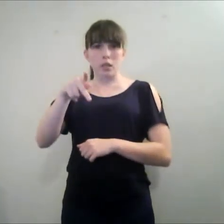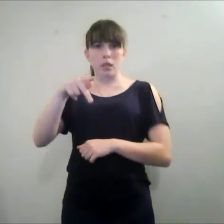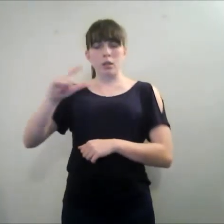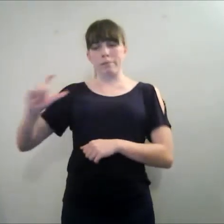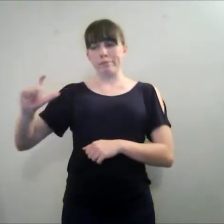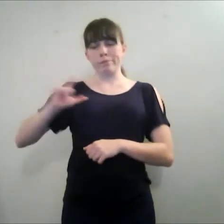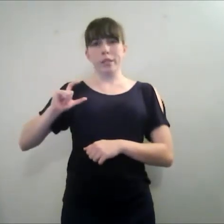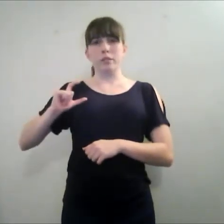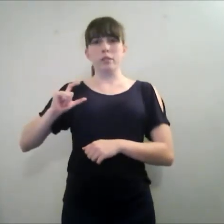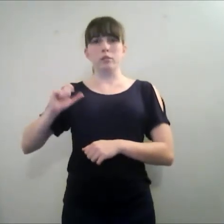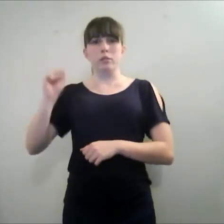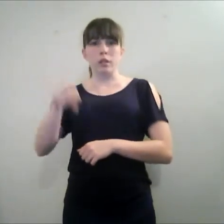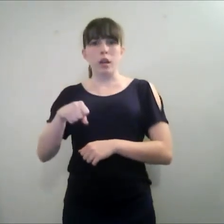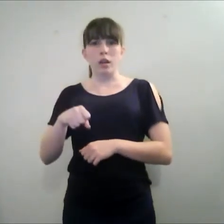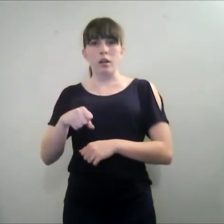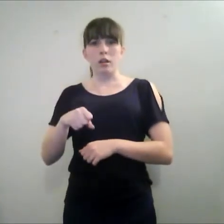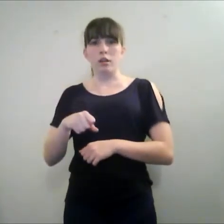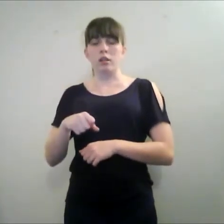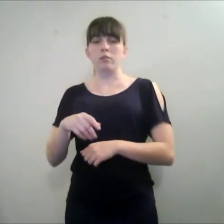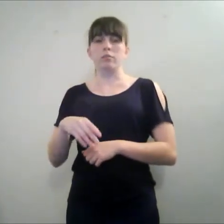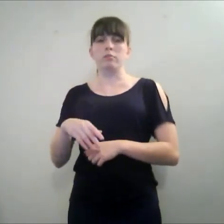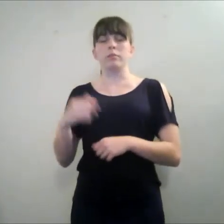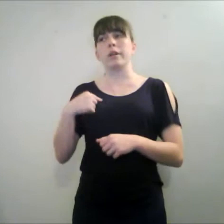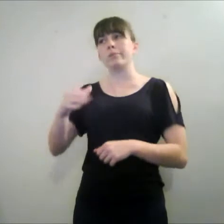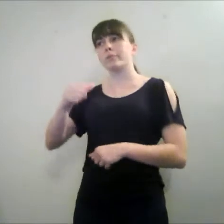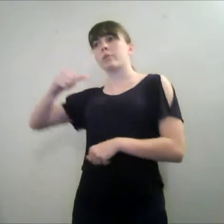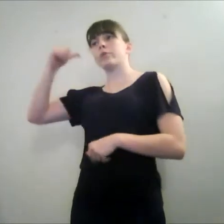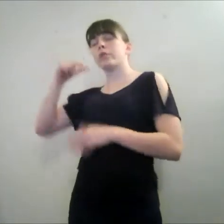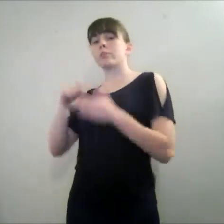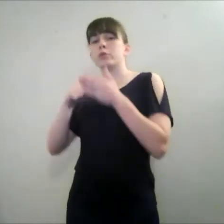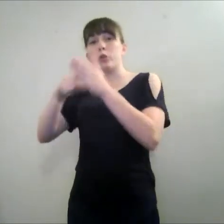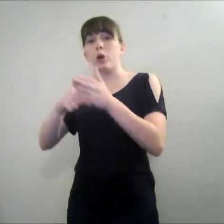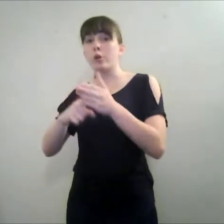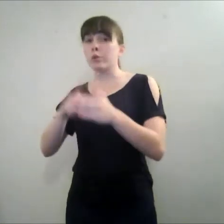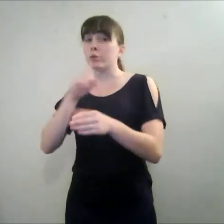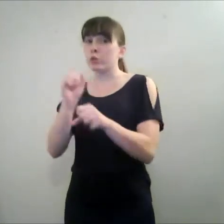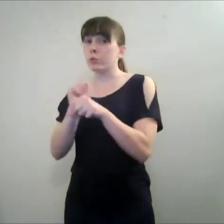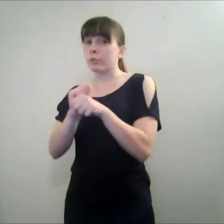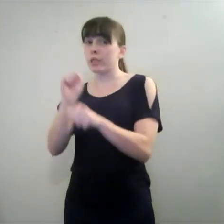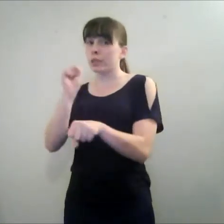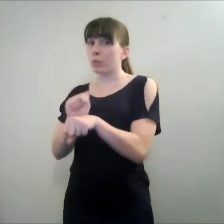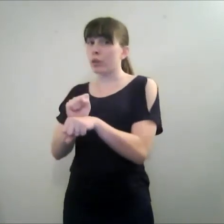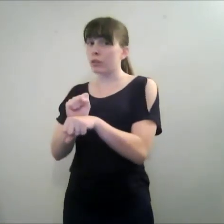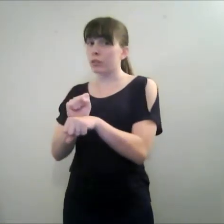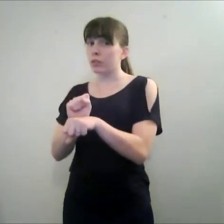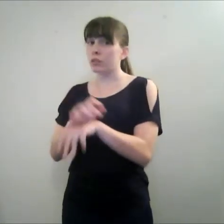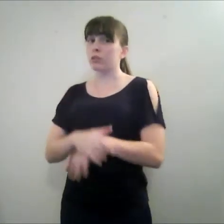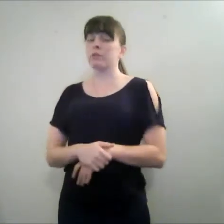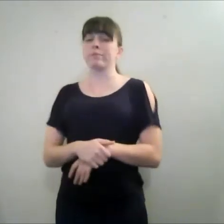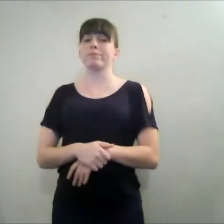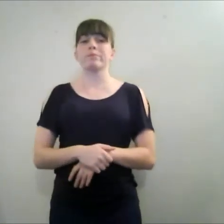these things are prosaic. This stuff works in these environments. You don't have to be special. So finally,